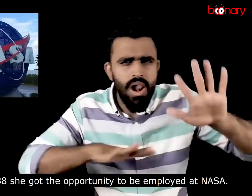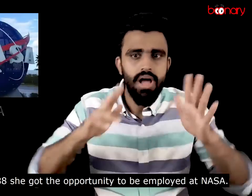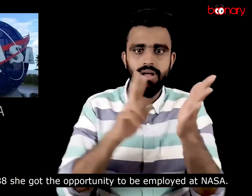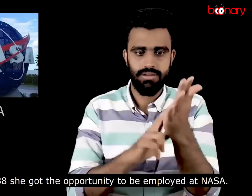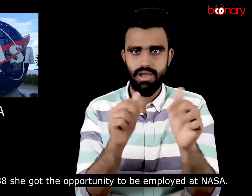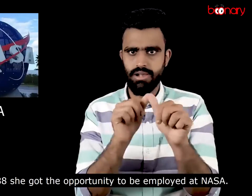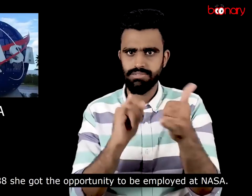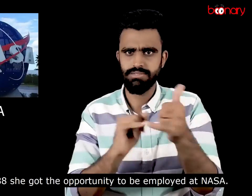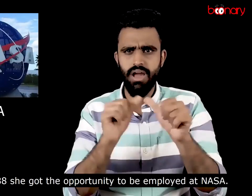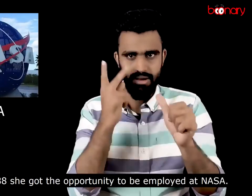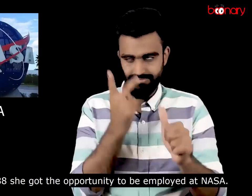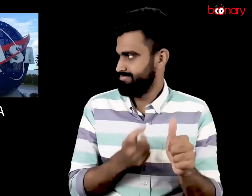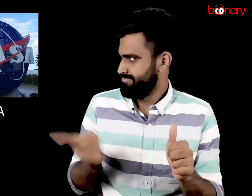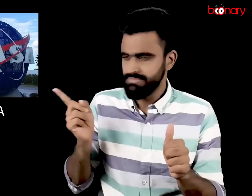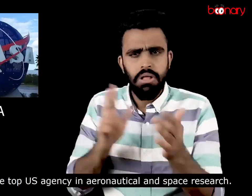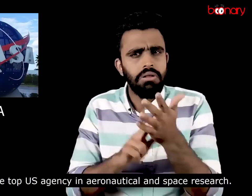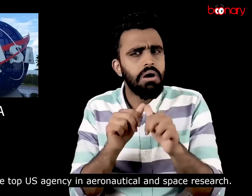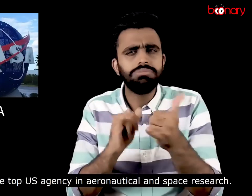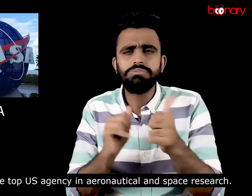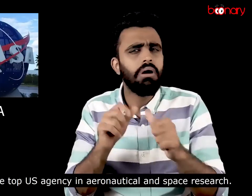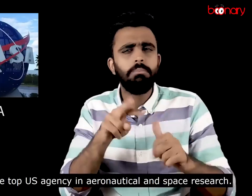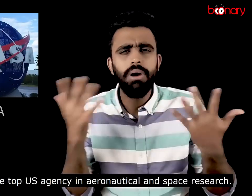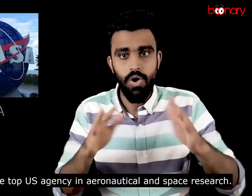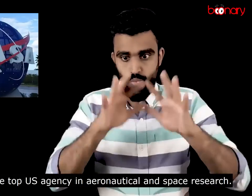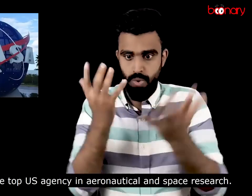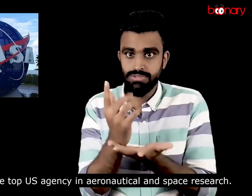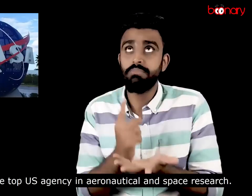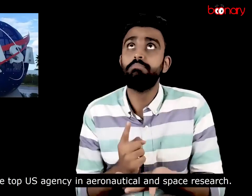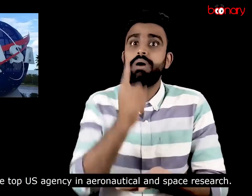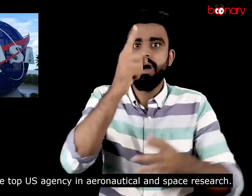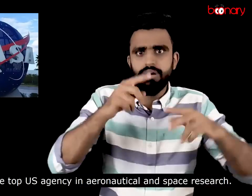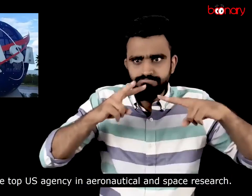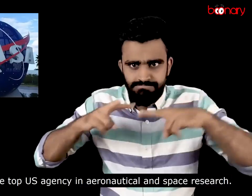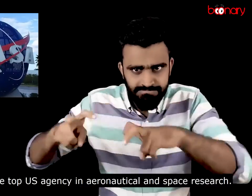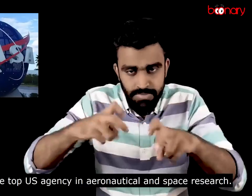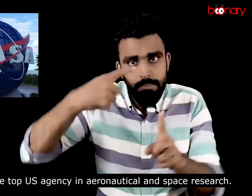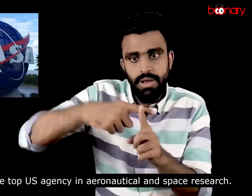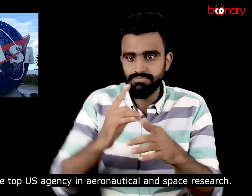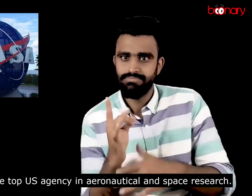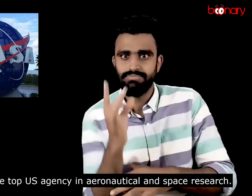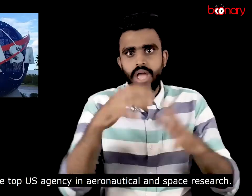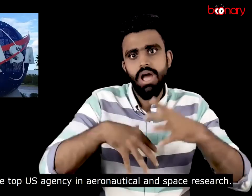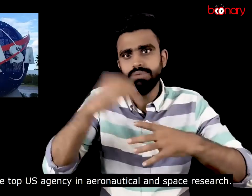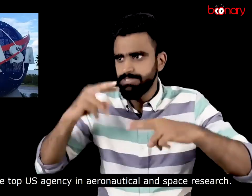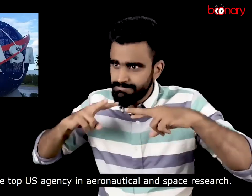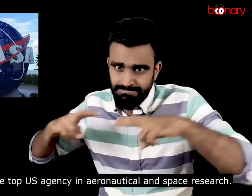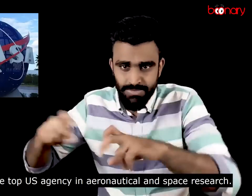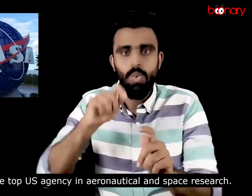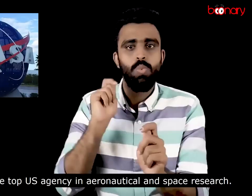NASA. NASA is the top US agency in aeronautical and space research.